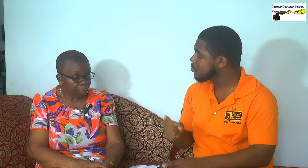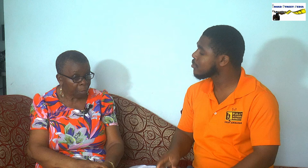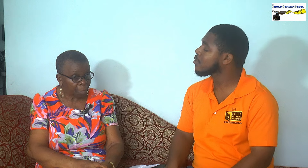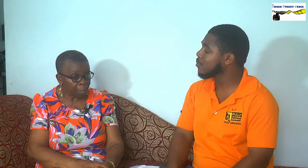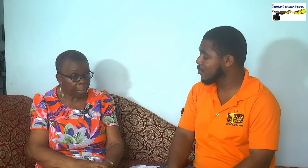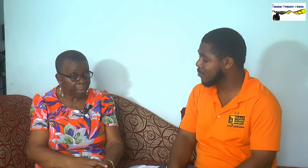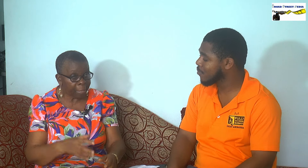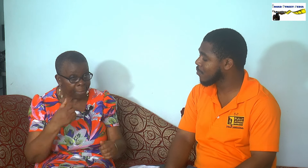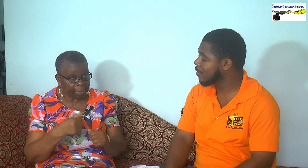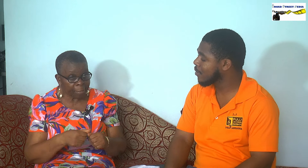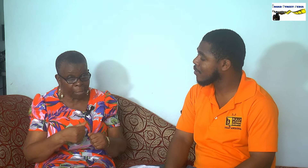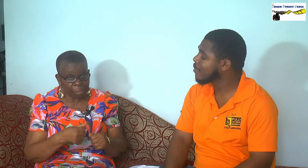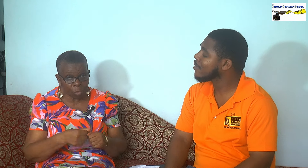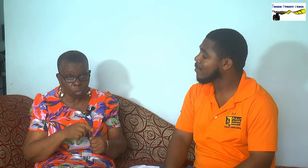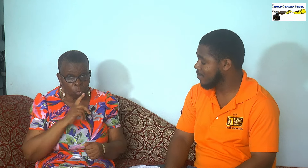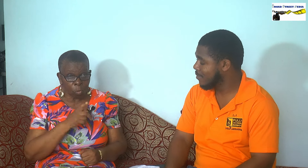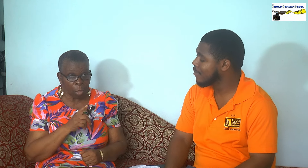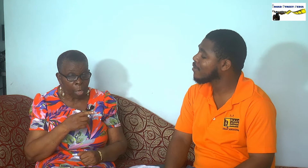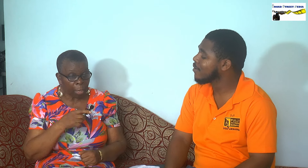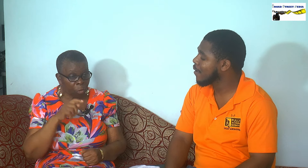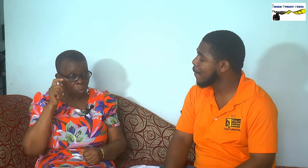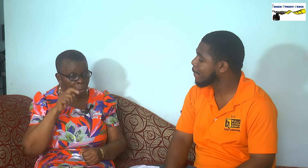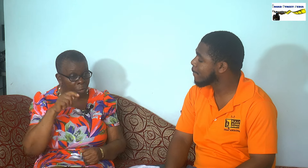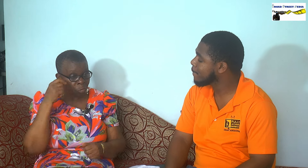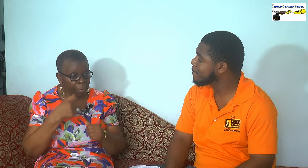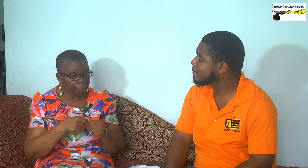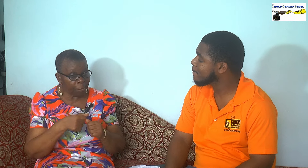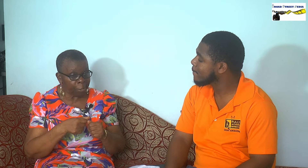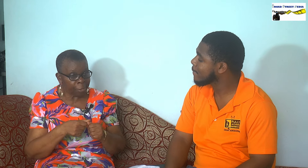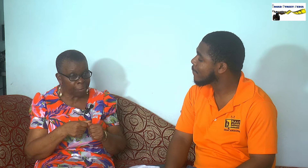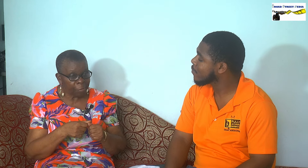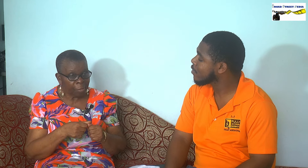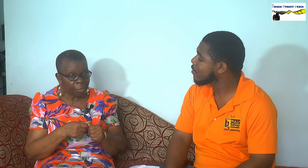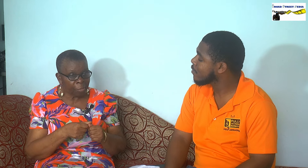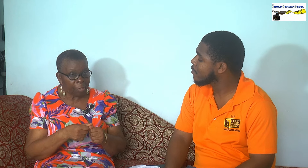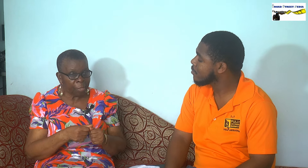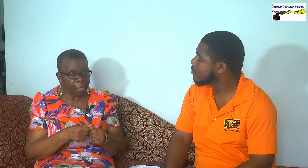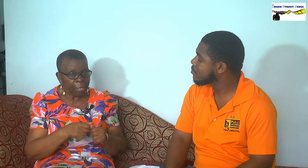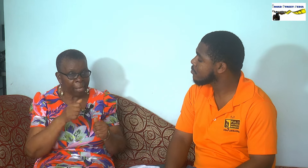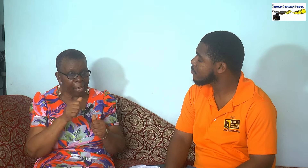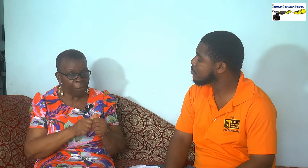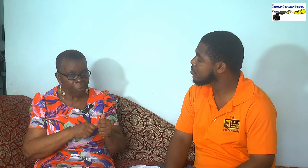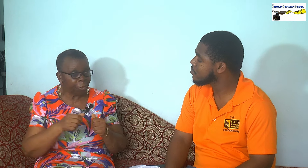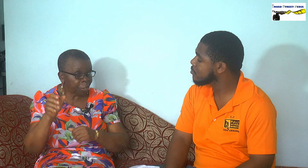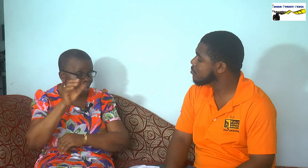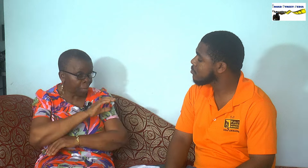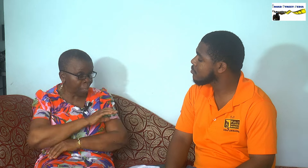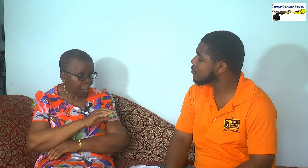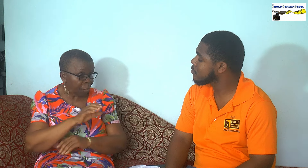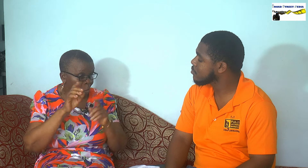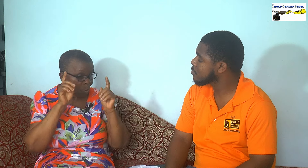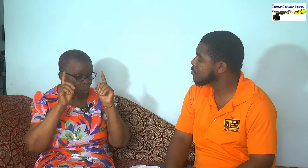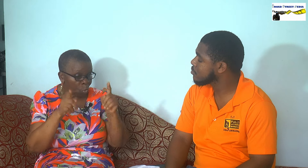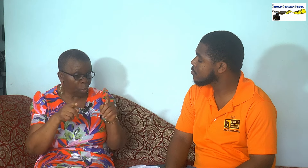correct? Yes, that is true. And you must remember every Christmas we went